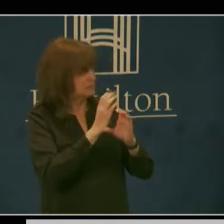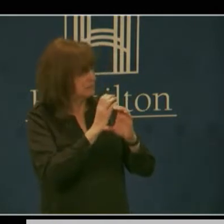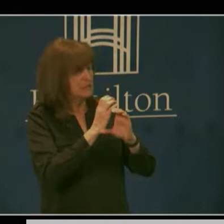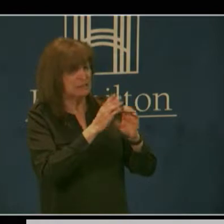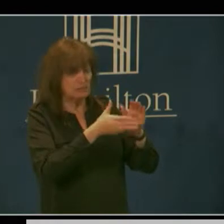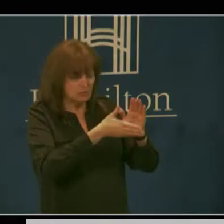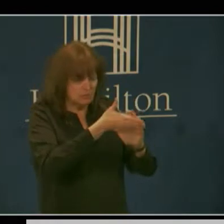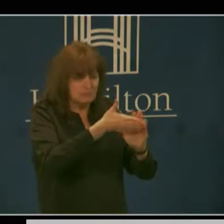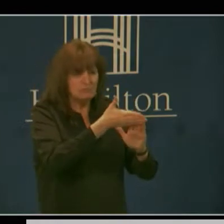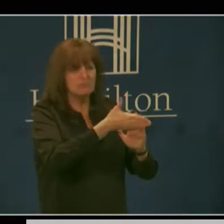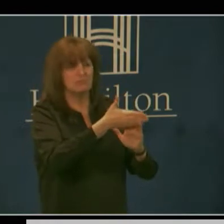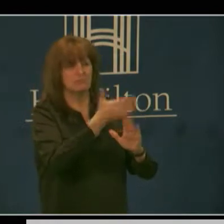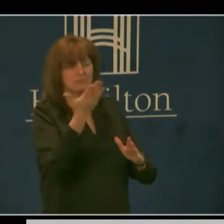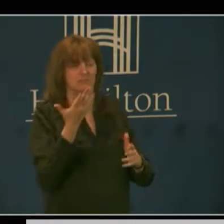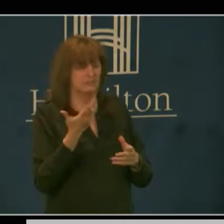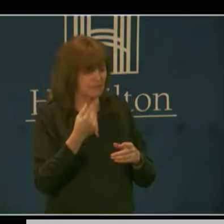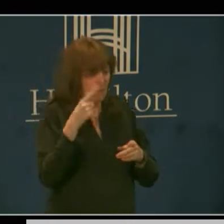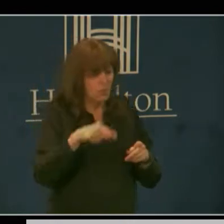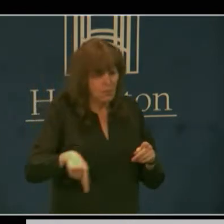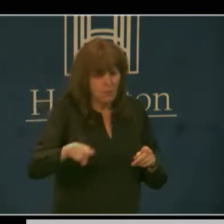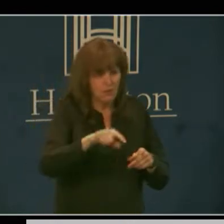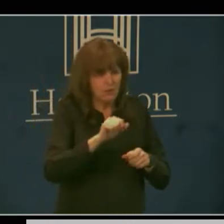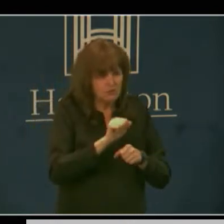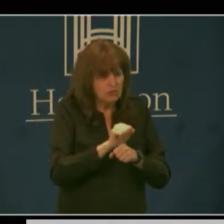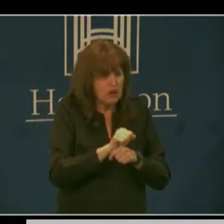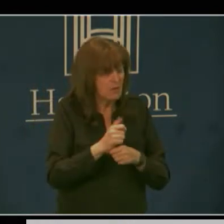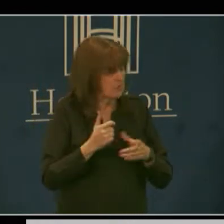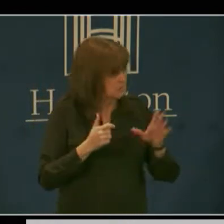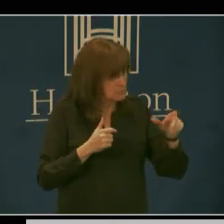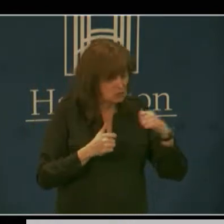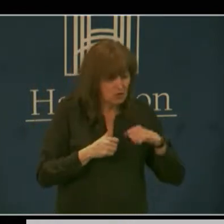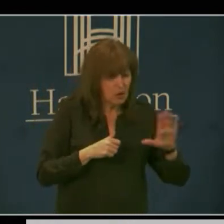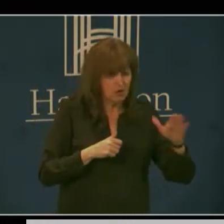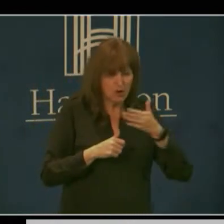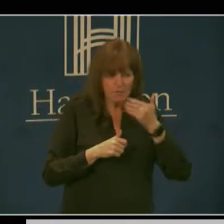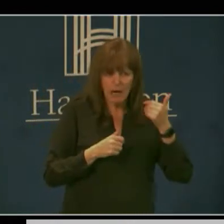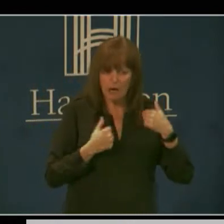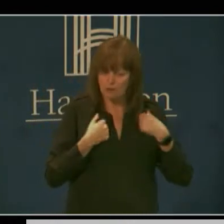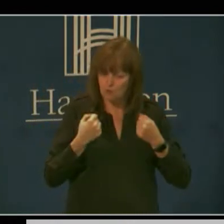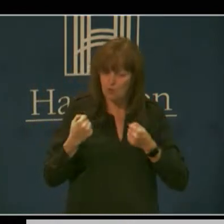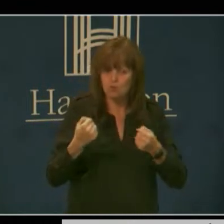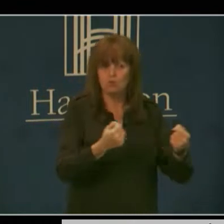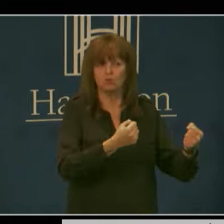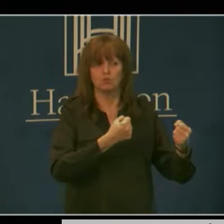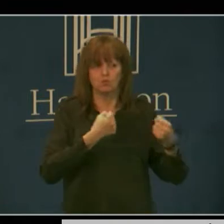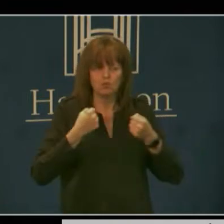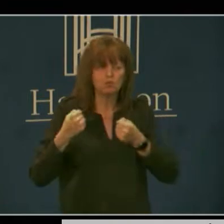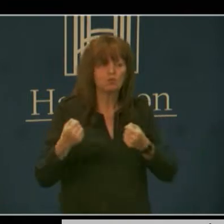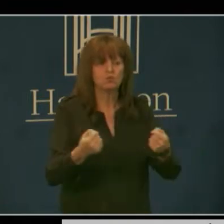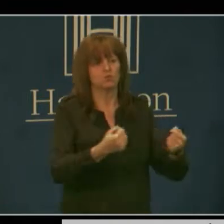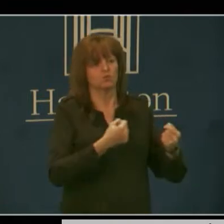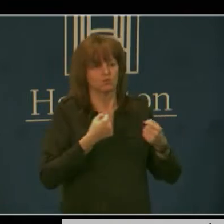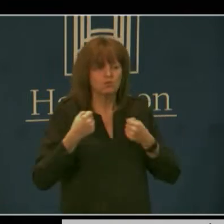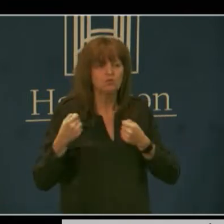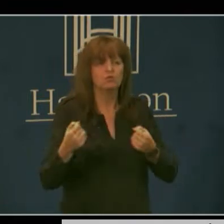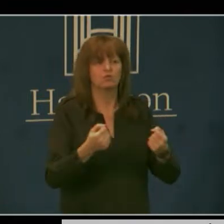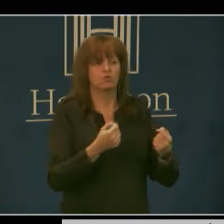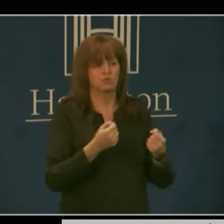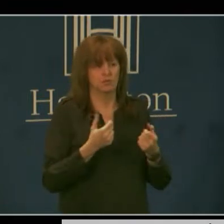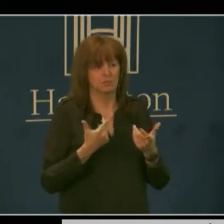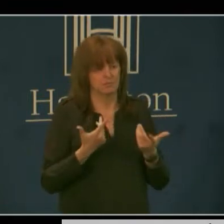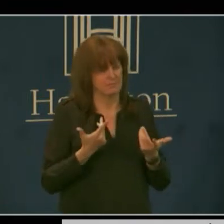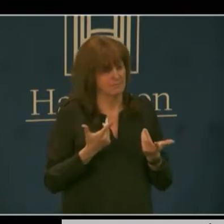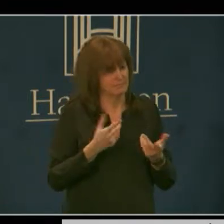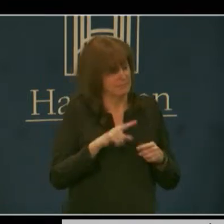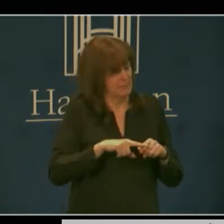Our transit operators are doing their very best. But a lot of this depends on things like our staffing levels. So